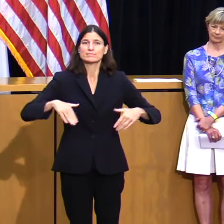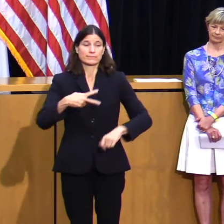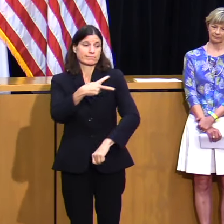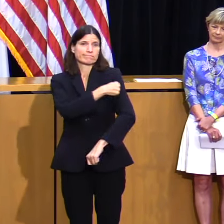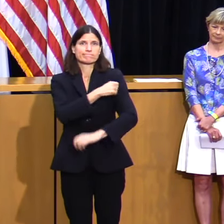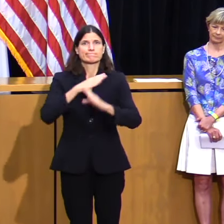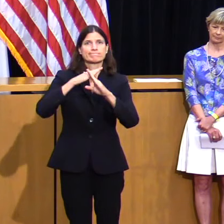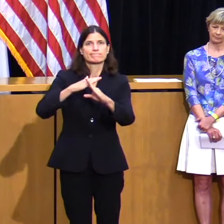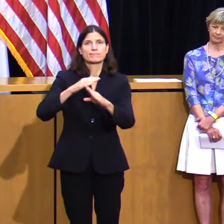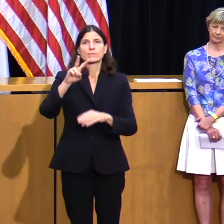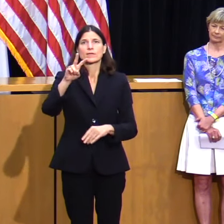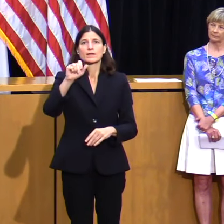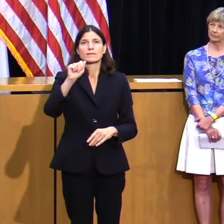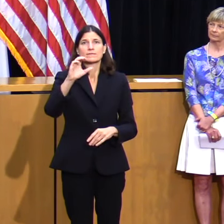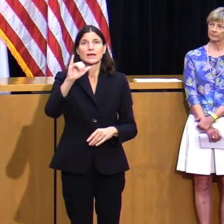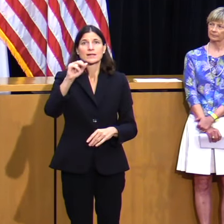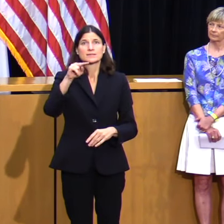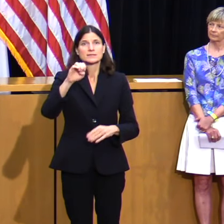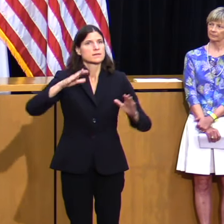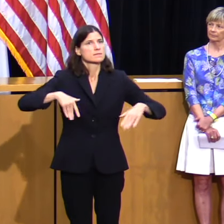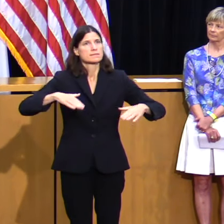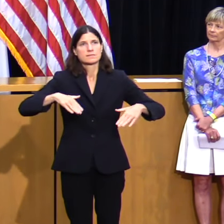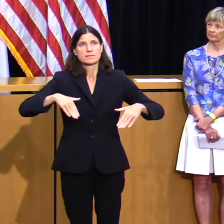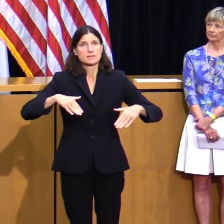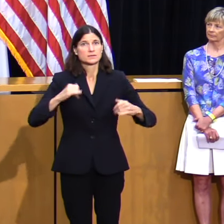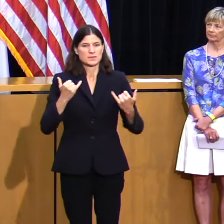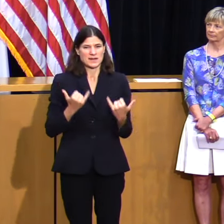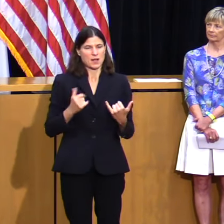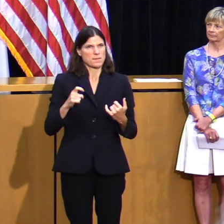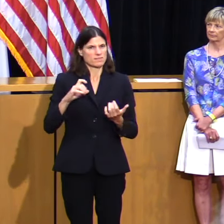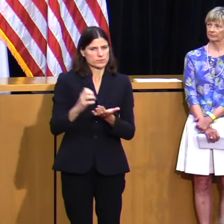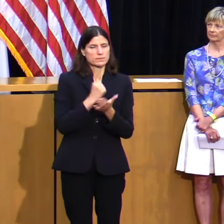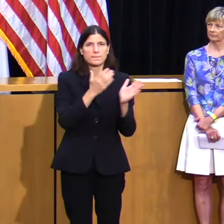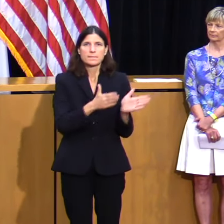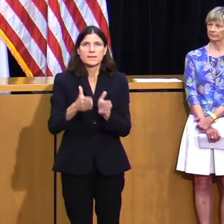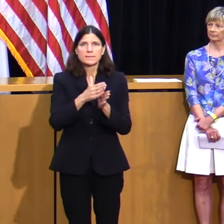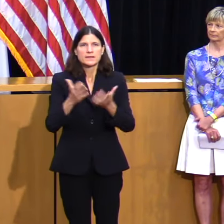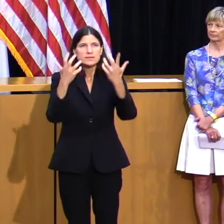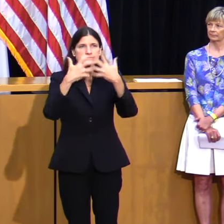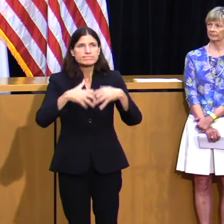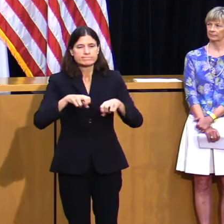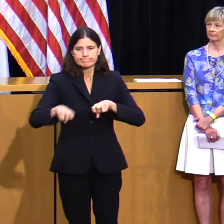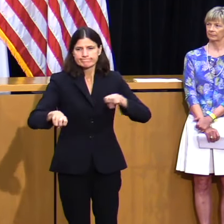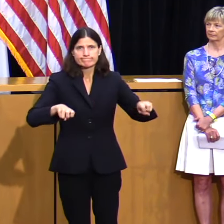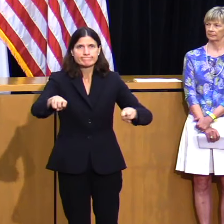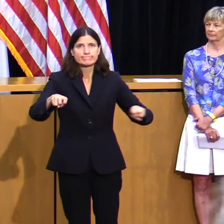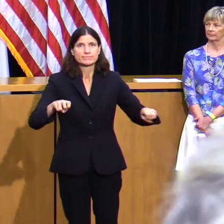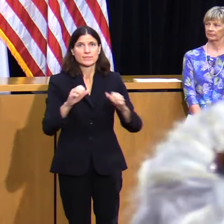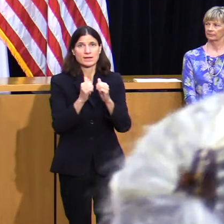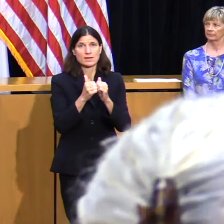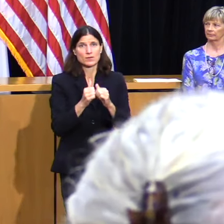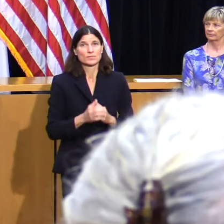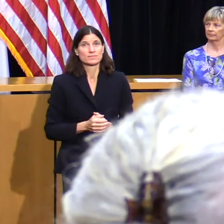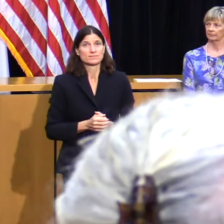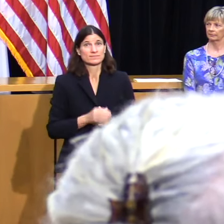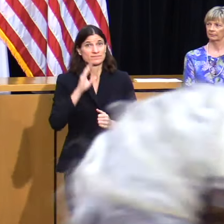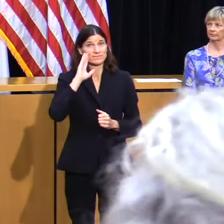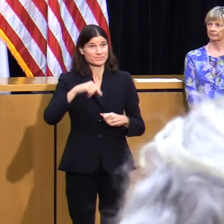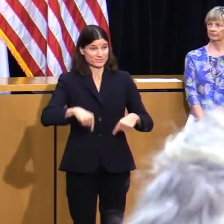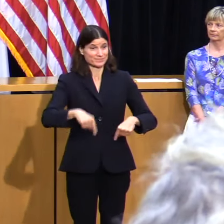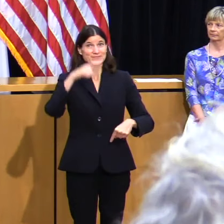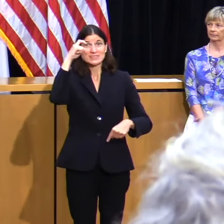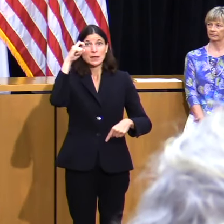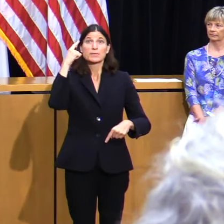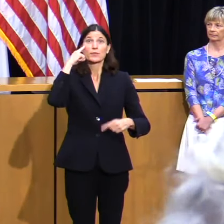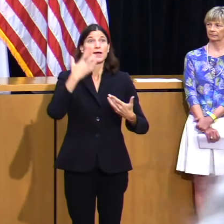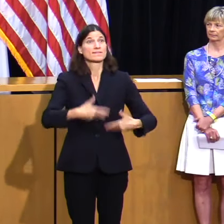accordingly. As we've said before, it's not going away this summer, it won't be going away this fall, but neither is our obligation